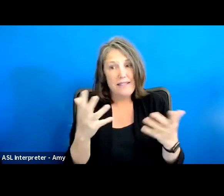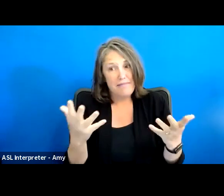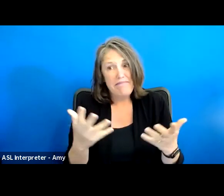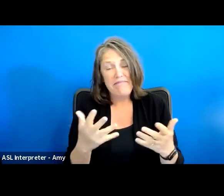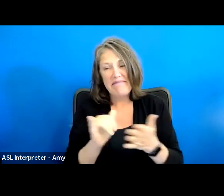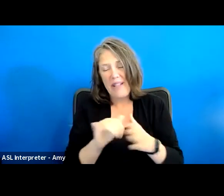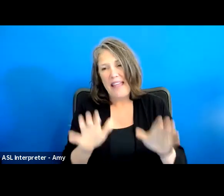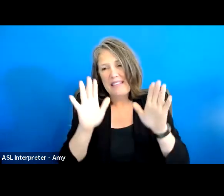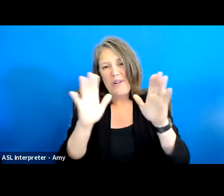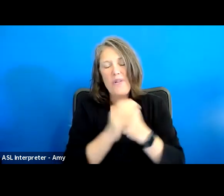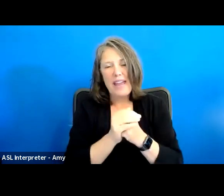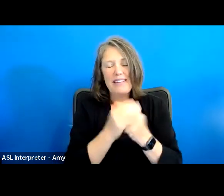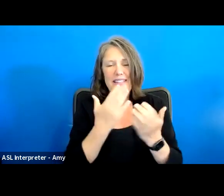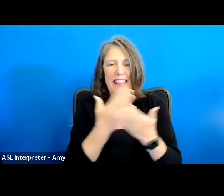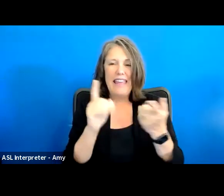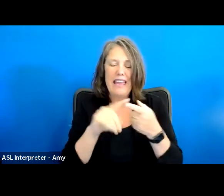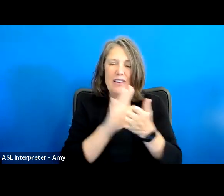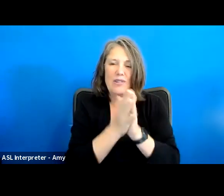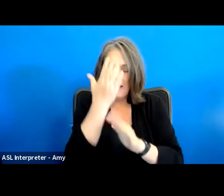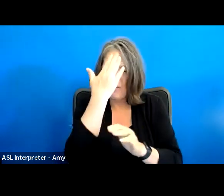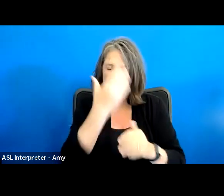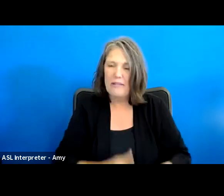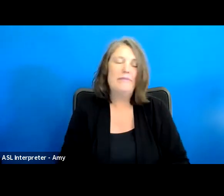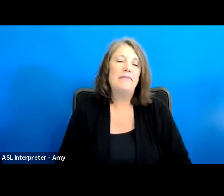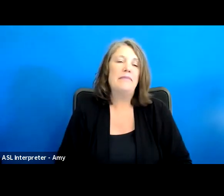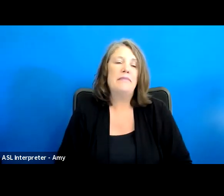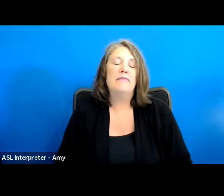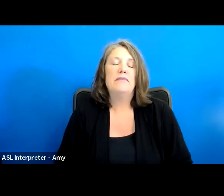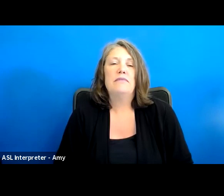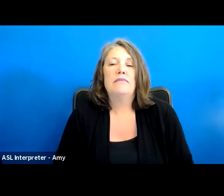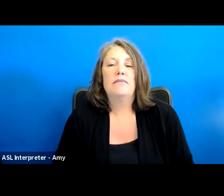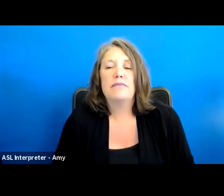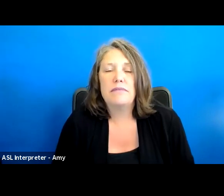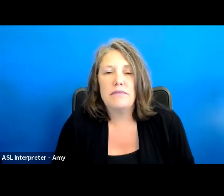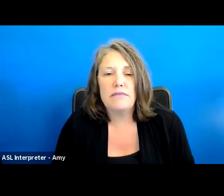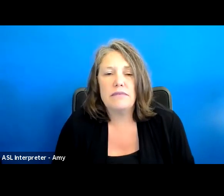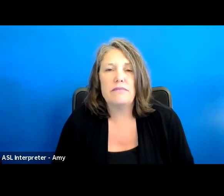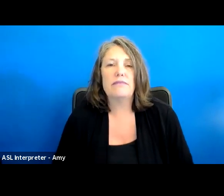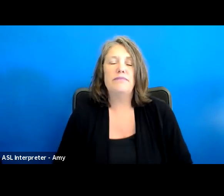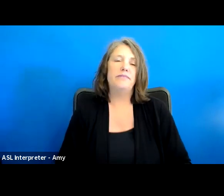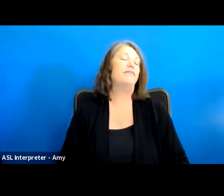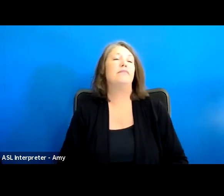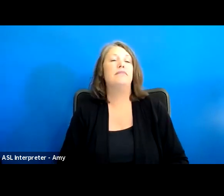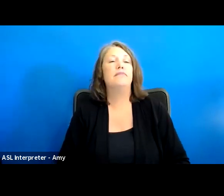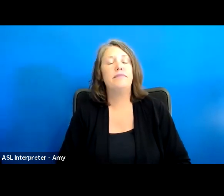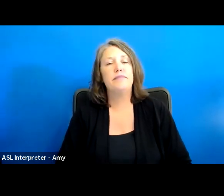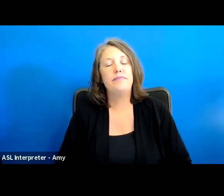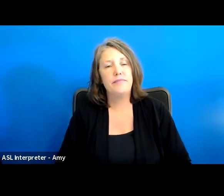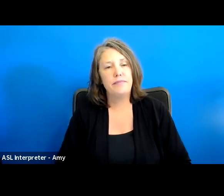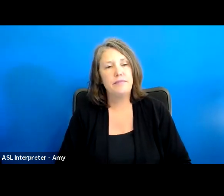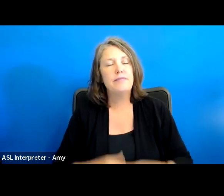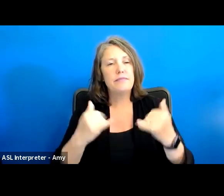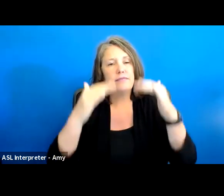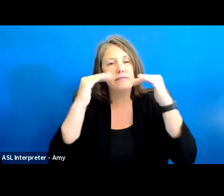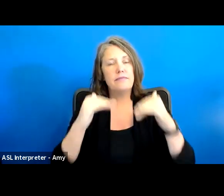that's a great thing to be aware of as well. So moving on to slide